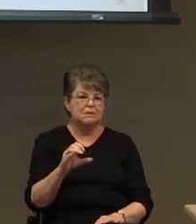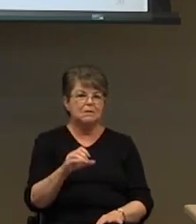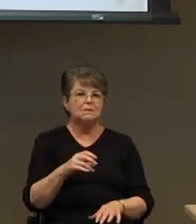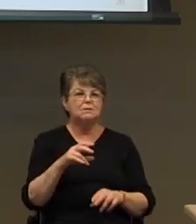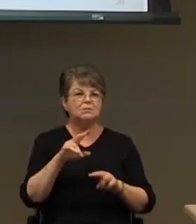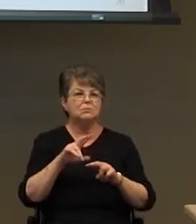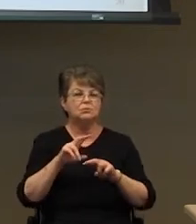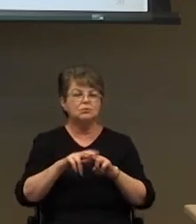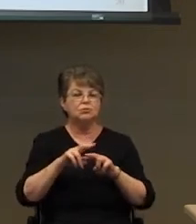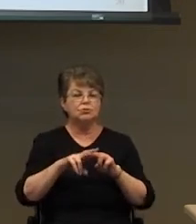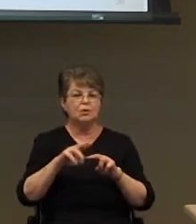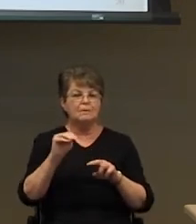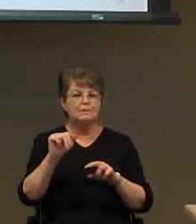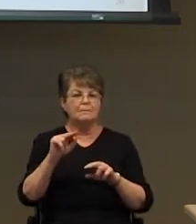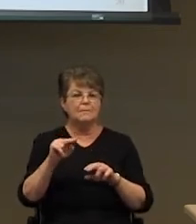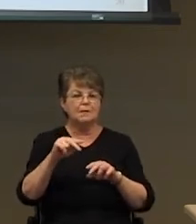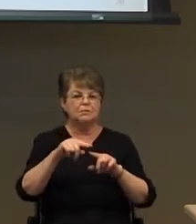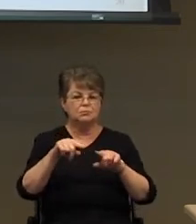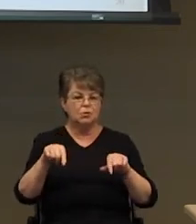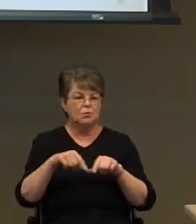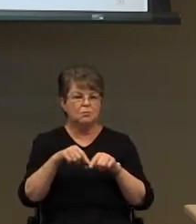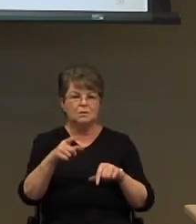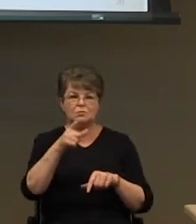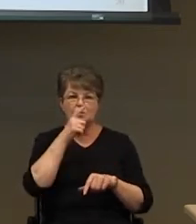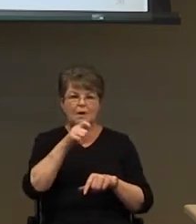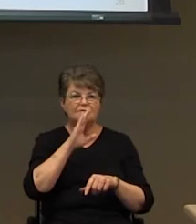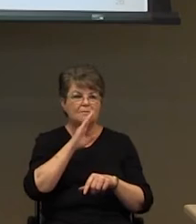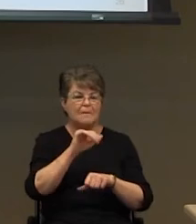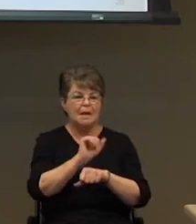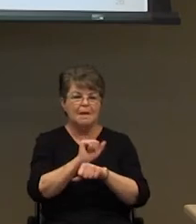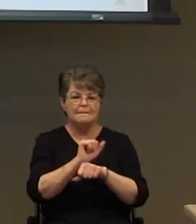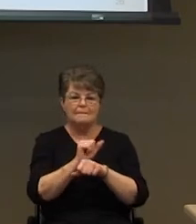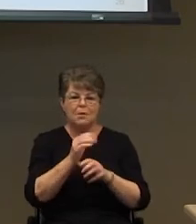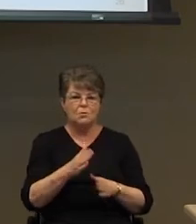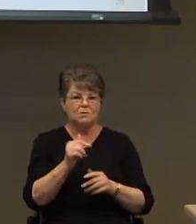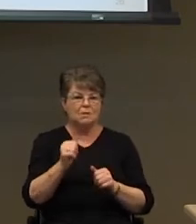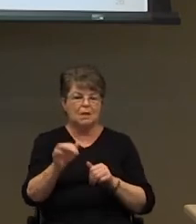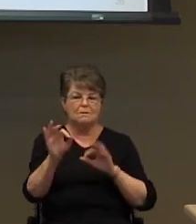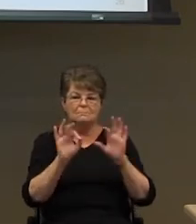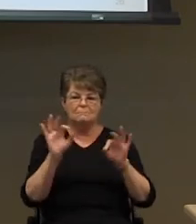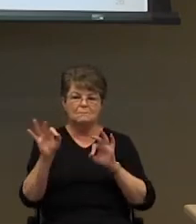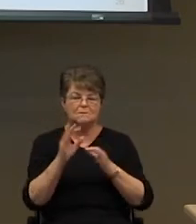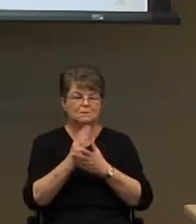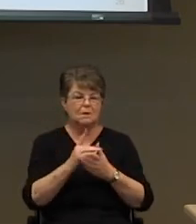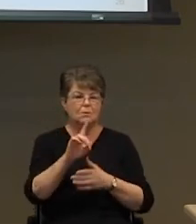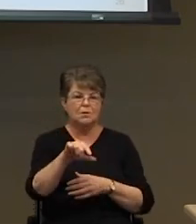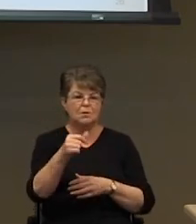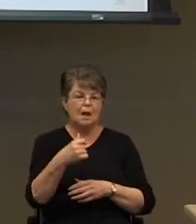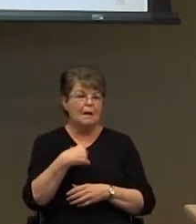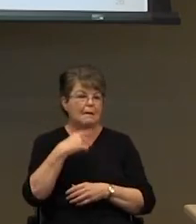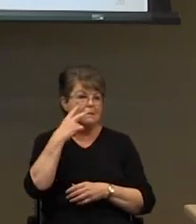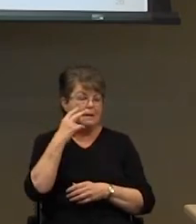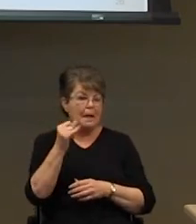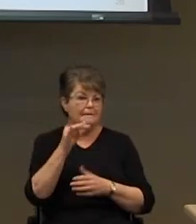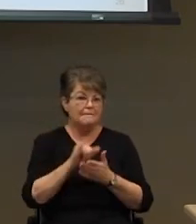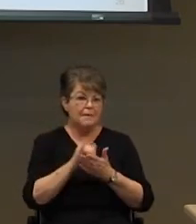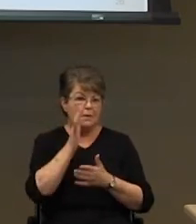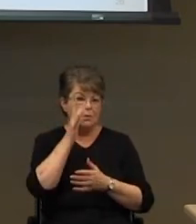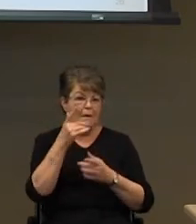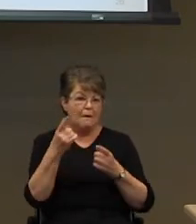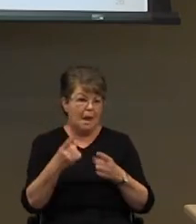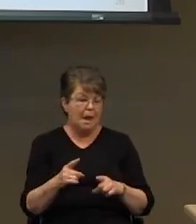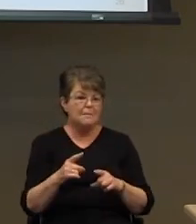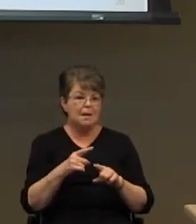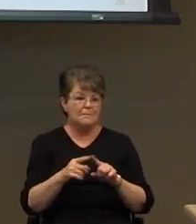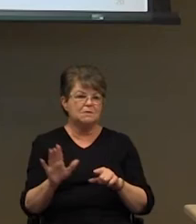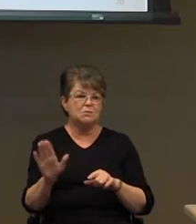The chairman circles, yes, they can nominate. They don't have to be employees of those companies. They can nominate someone else. I doubt that that would happen in reality,